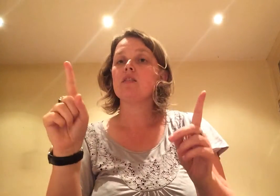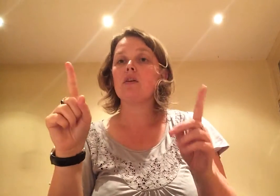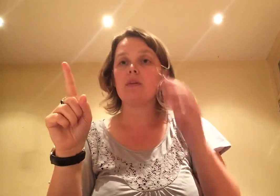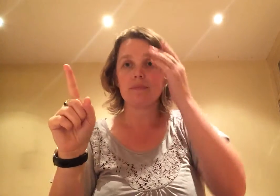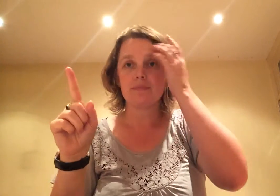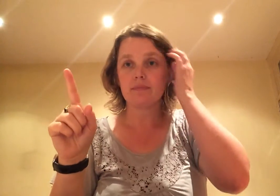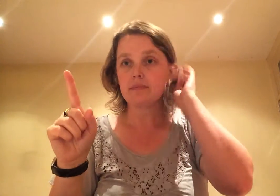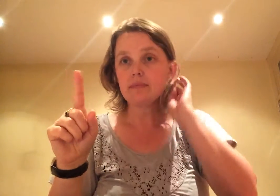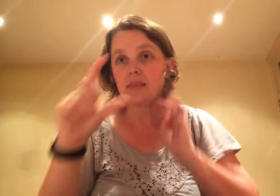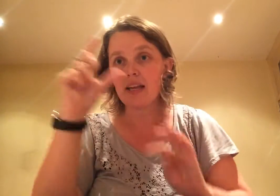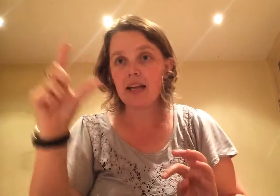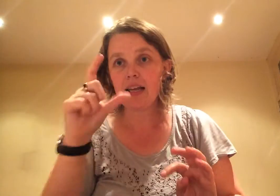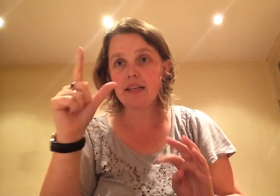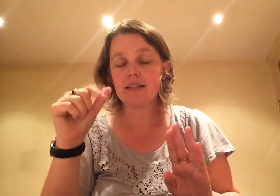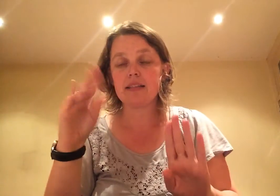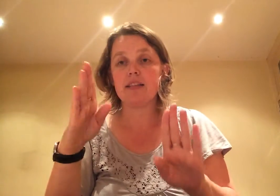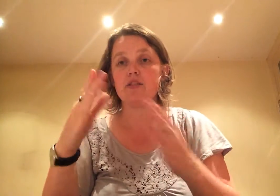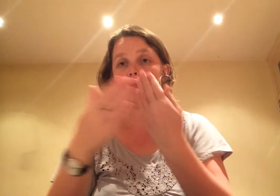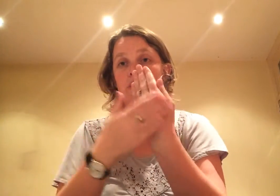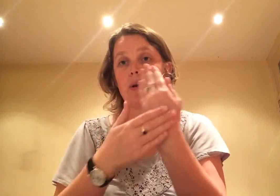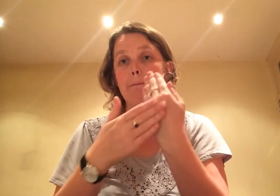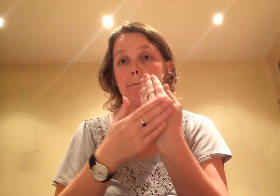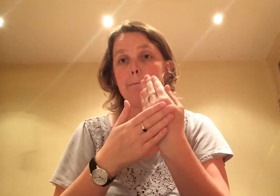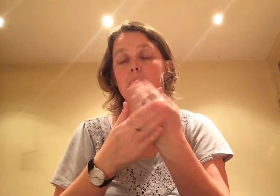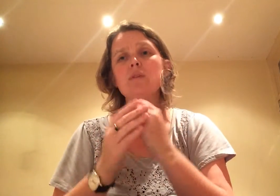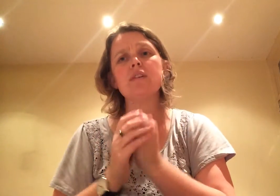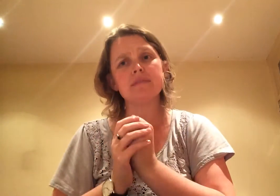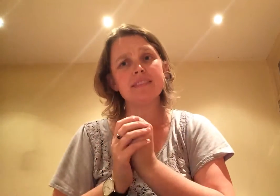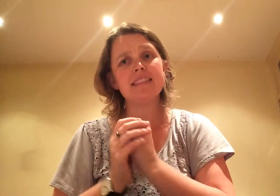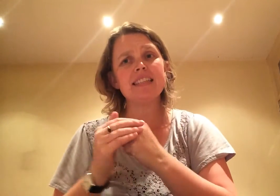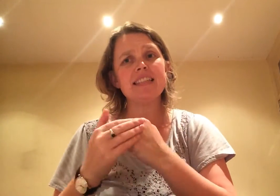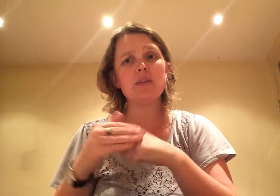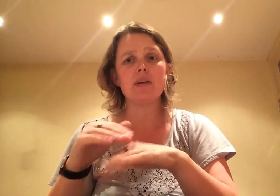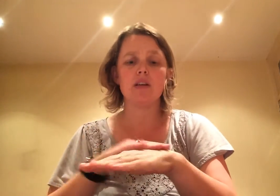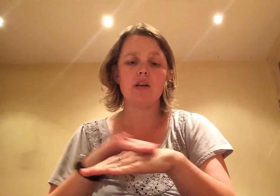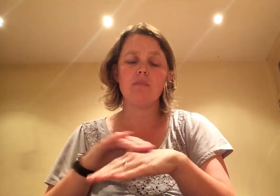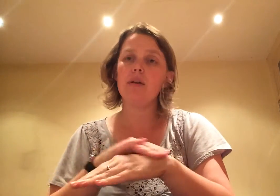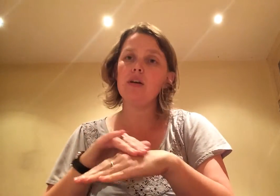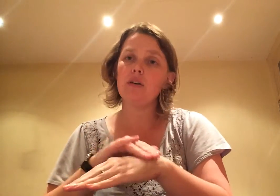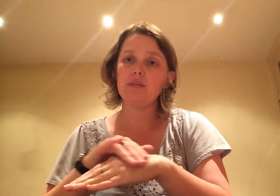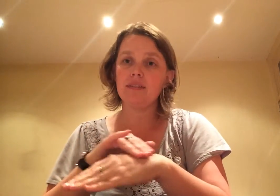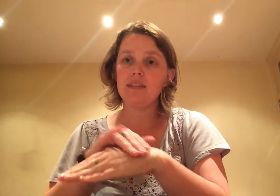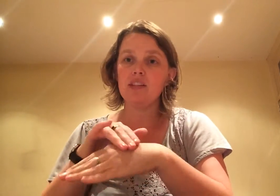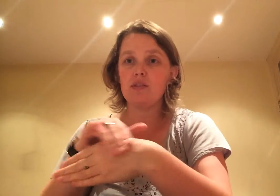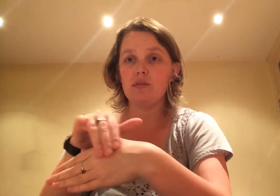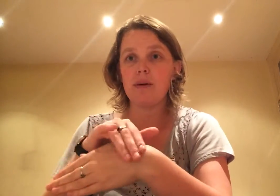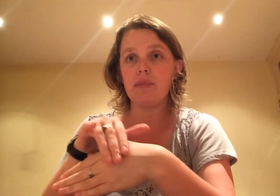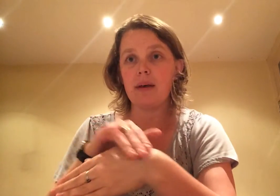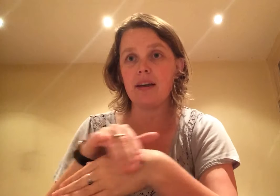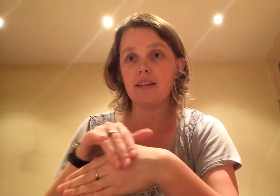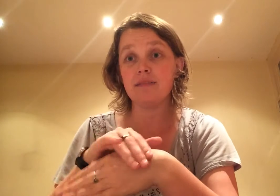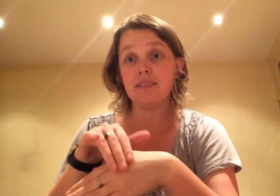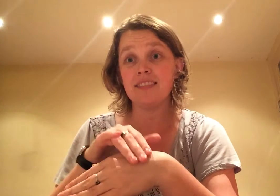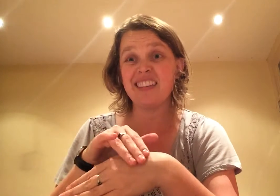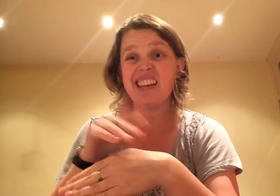so colours, let's do, we've got more. See, that's another one. Blue, you just sort of rub the back. Okay, and it